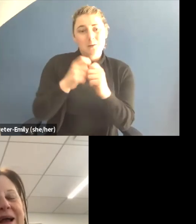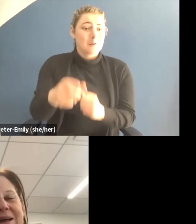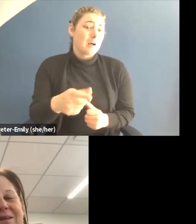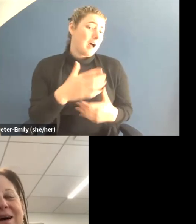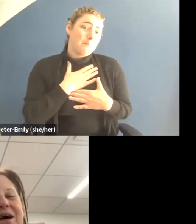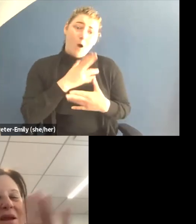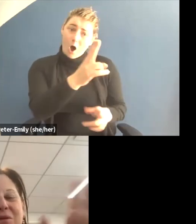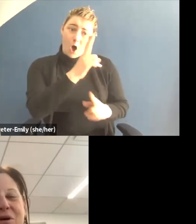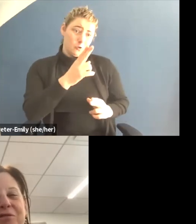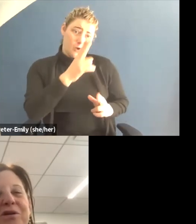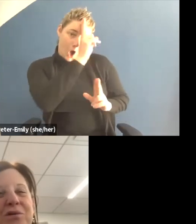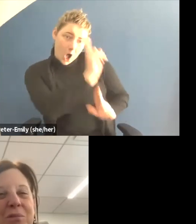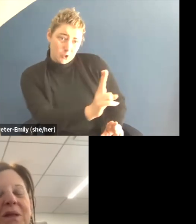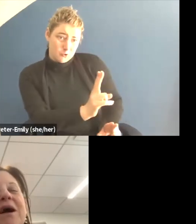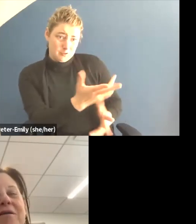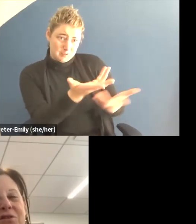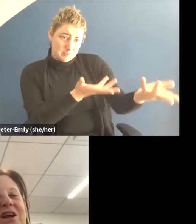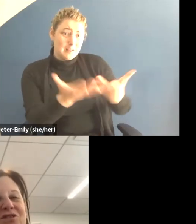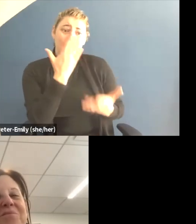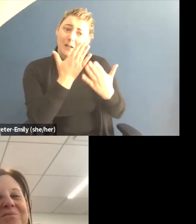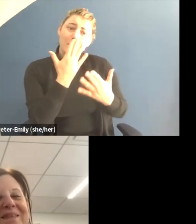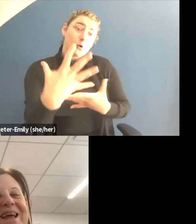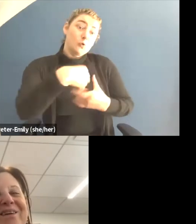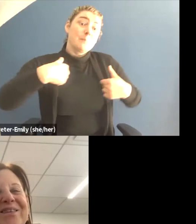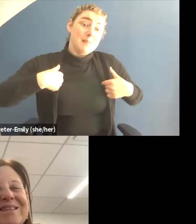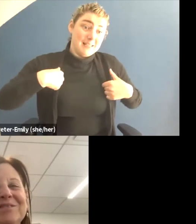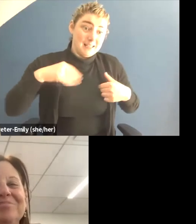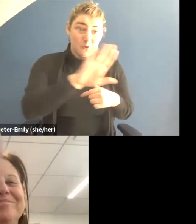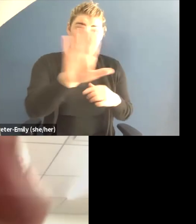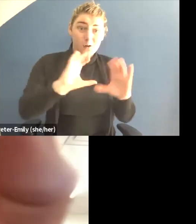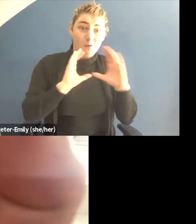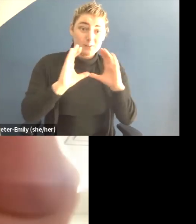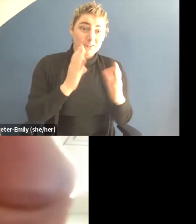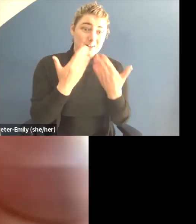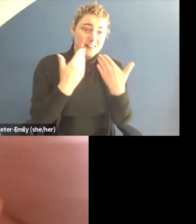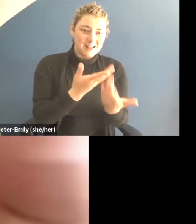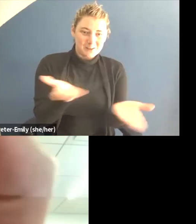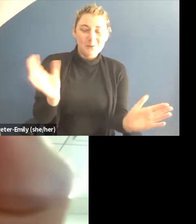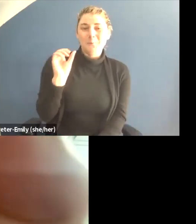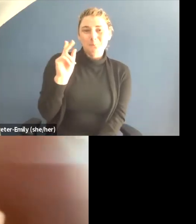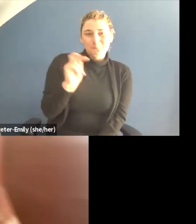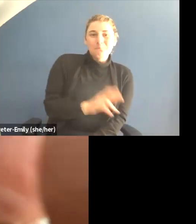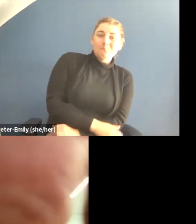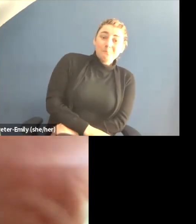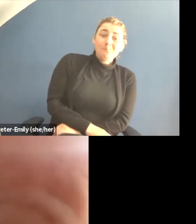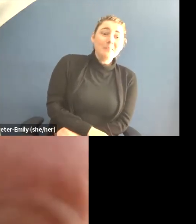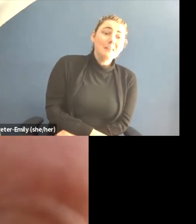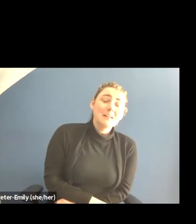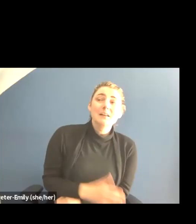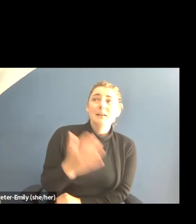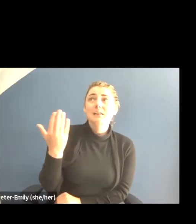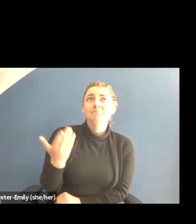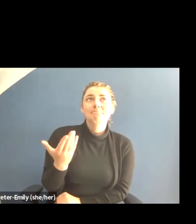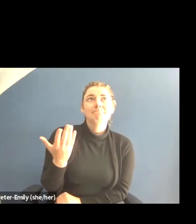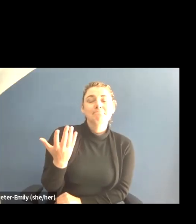Indira. And I thank you all for including me in the conversation. Thank you. Thank you. You know, at a